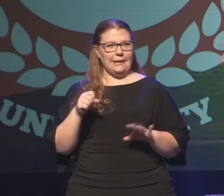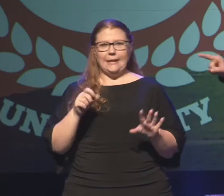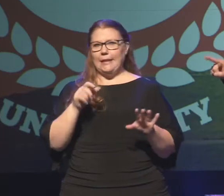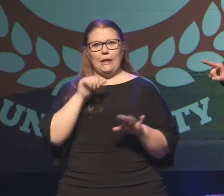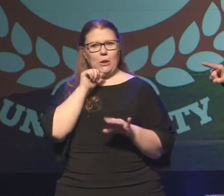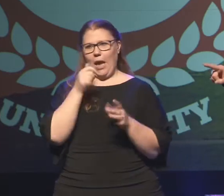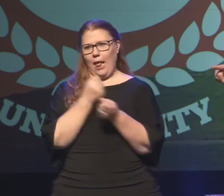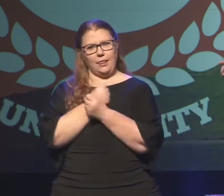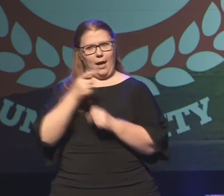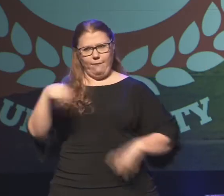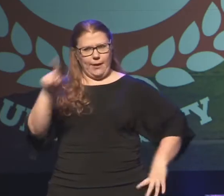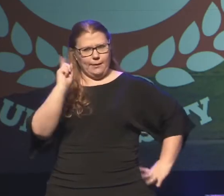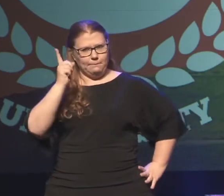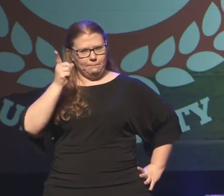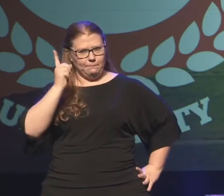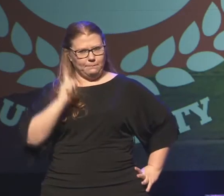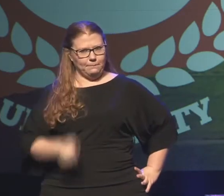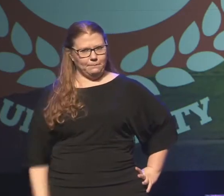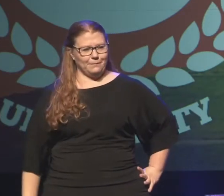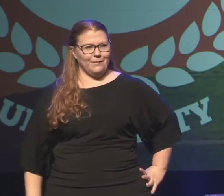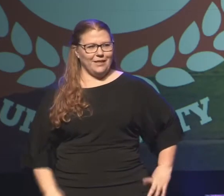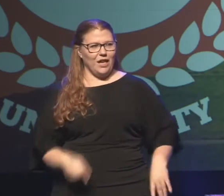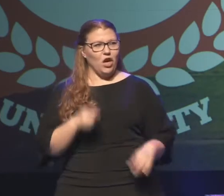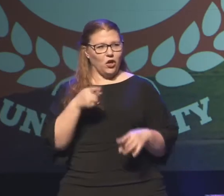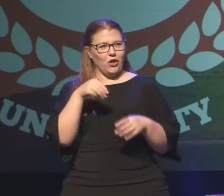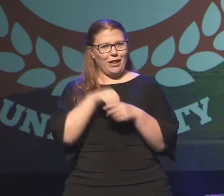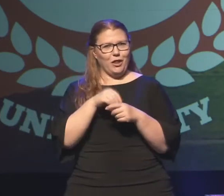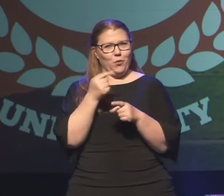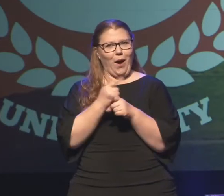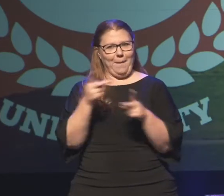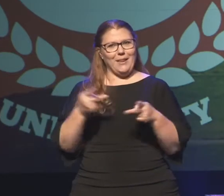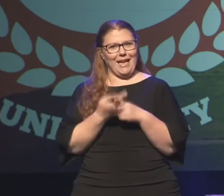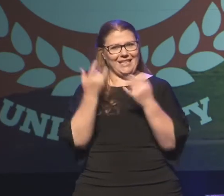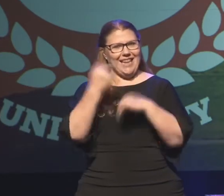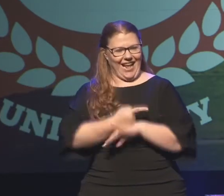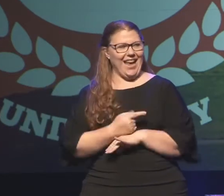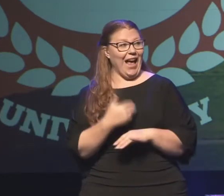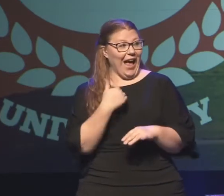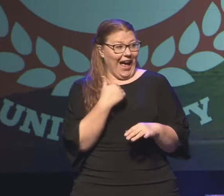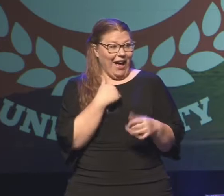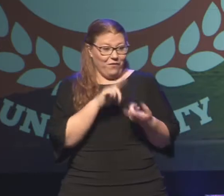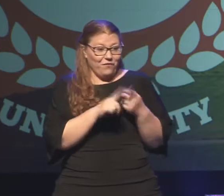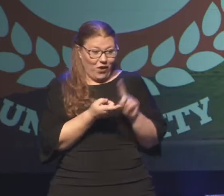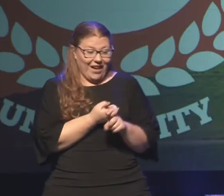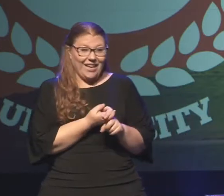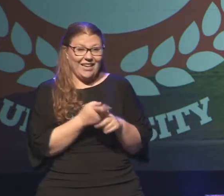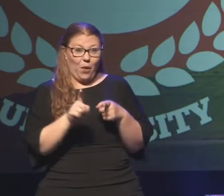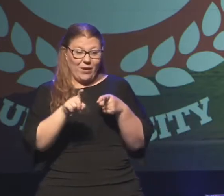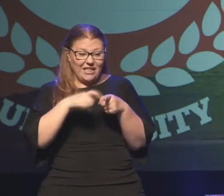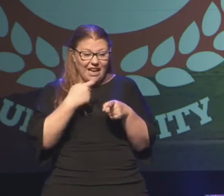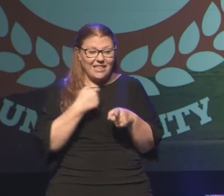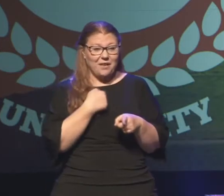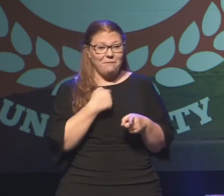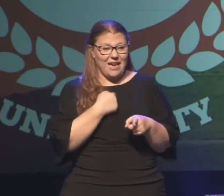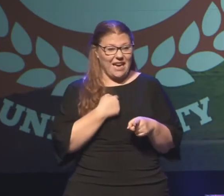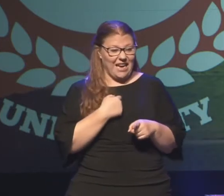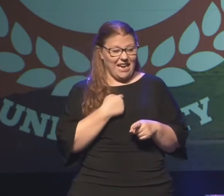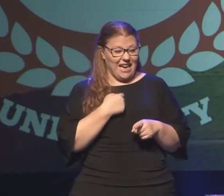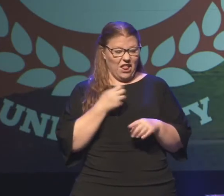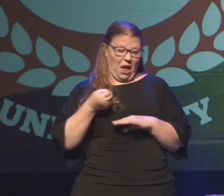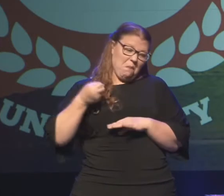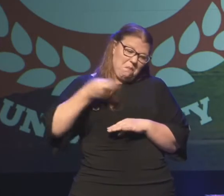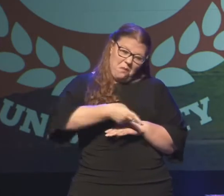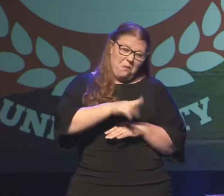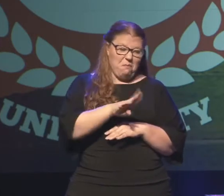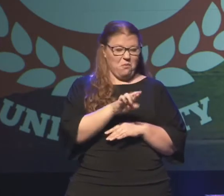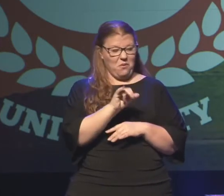unloving people. You're in the right place today. I had a friend texted me, down goes Brady. Actually,